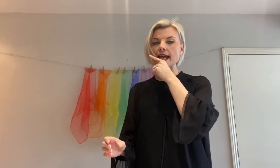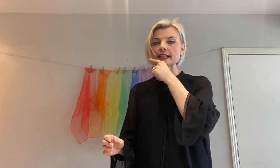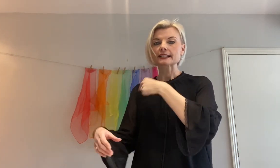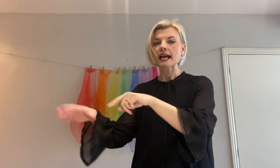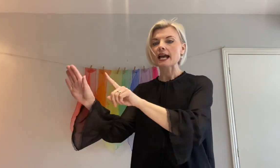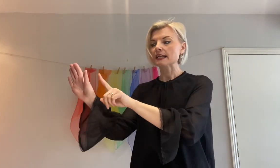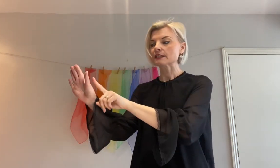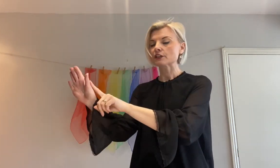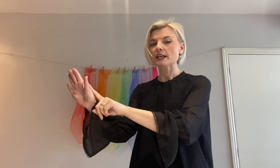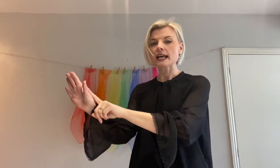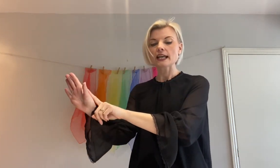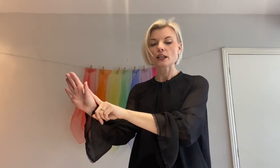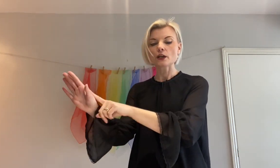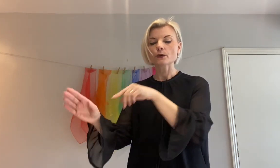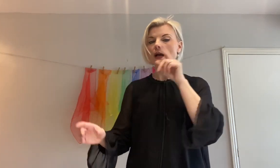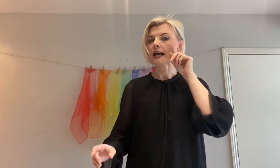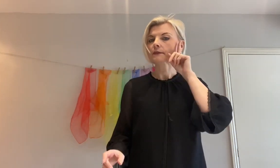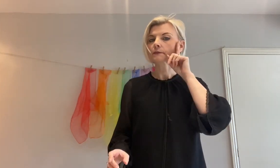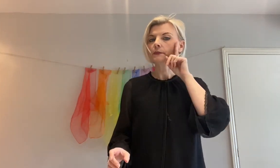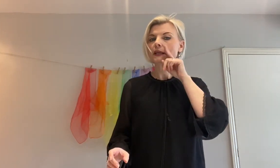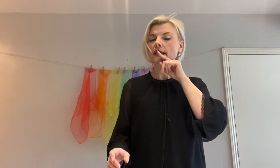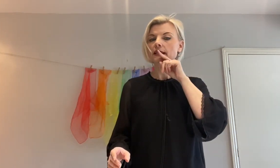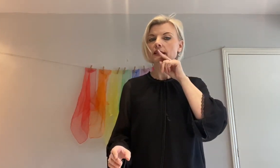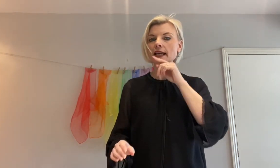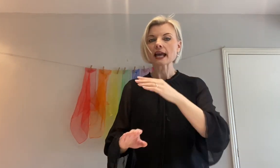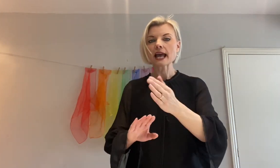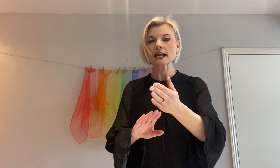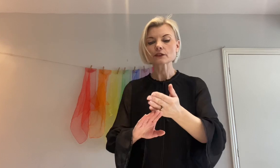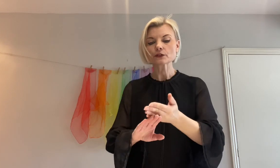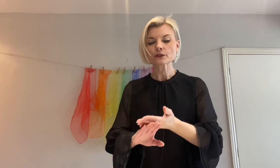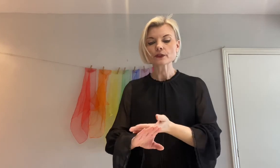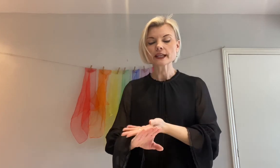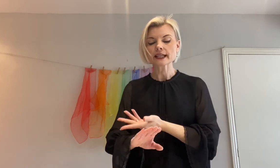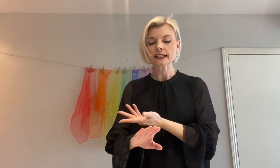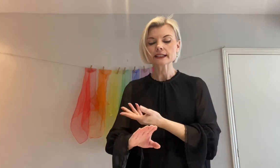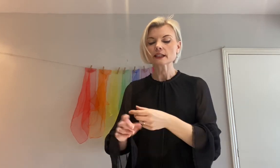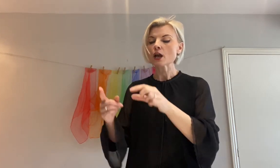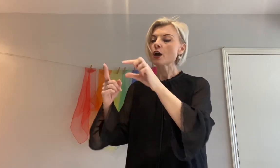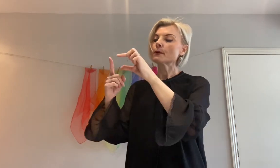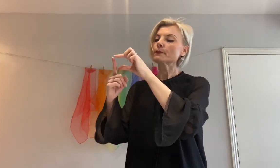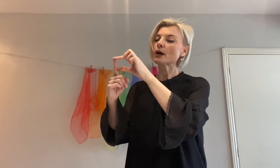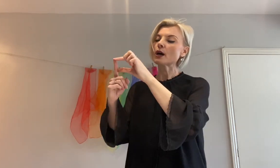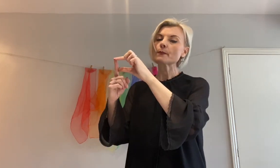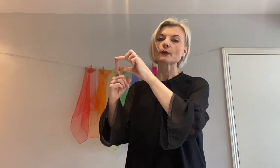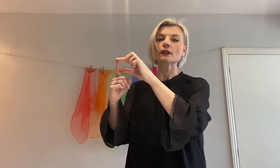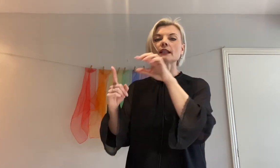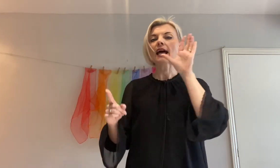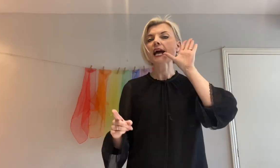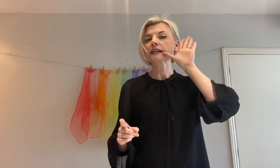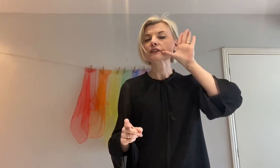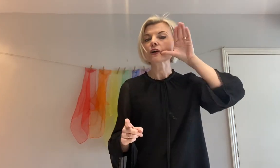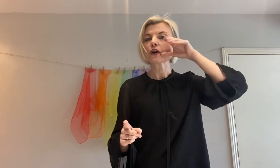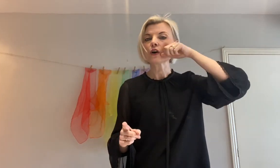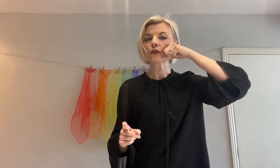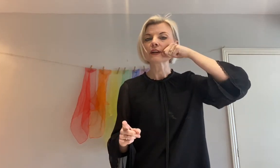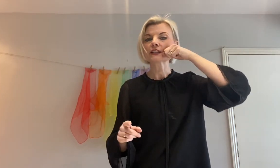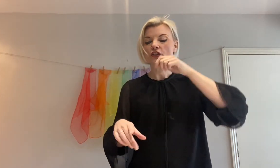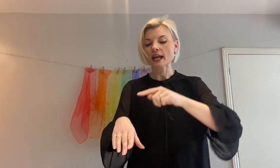Red and yellow and pink and green, purple and orange